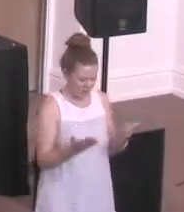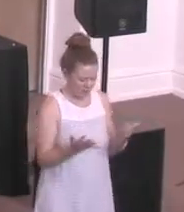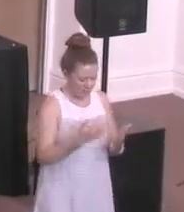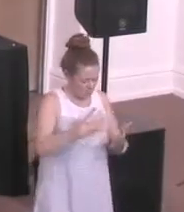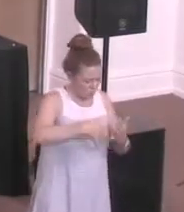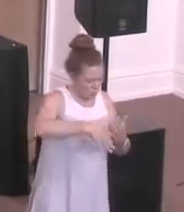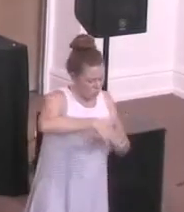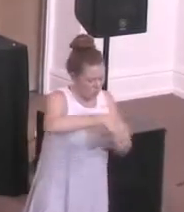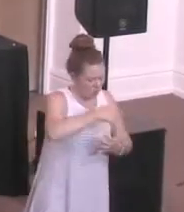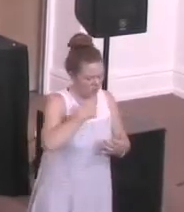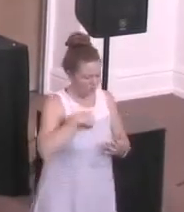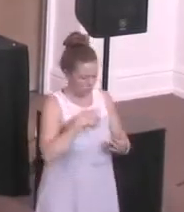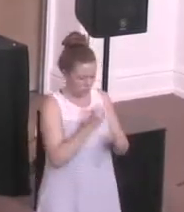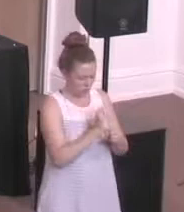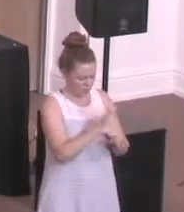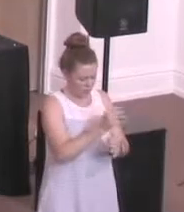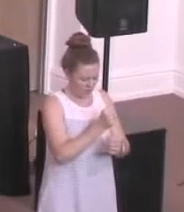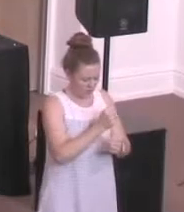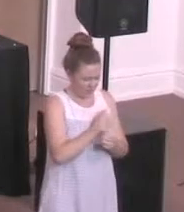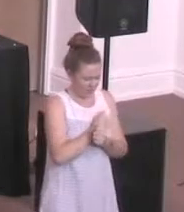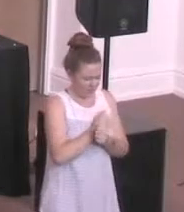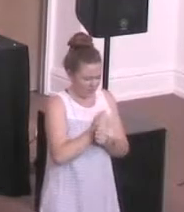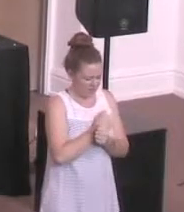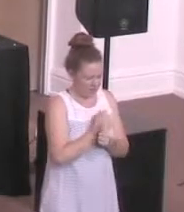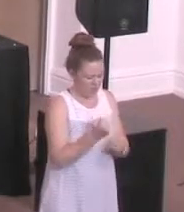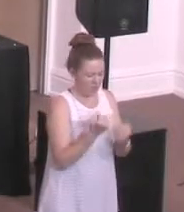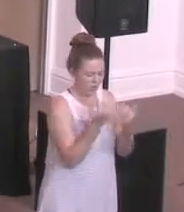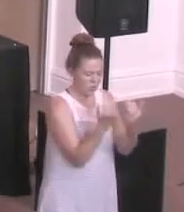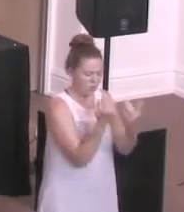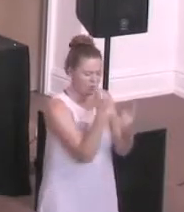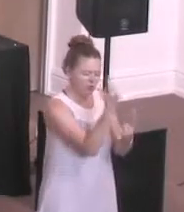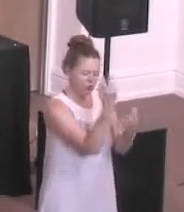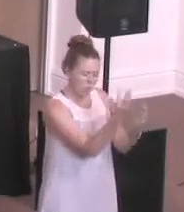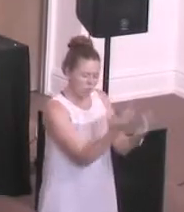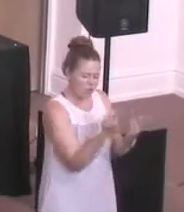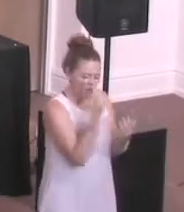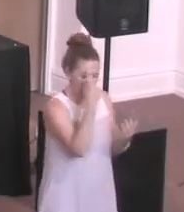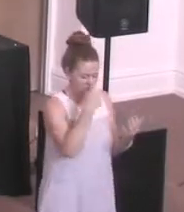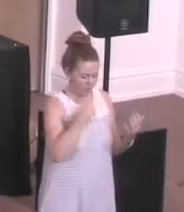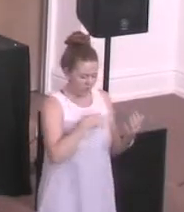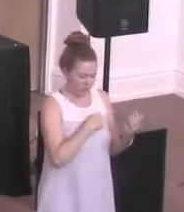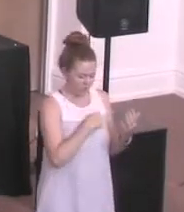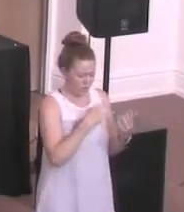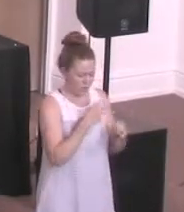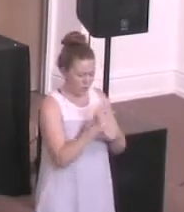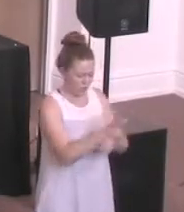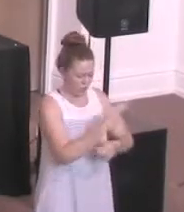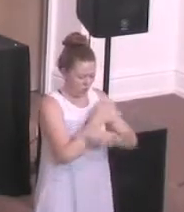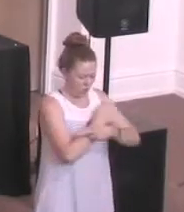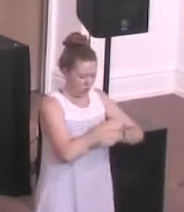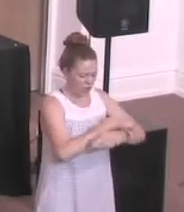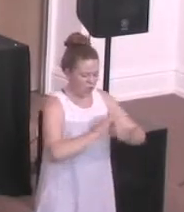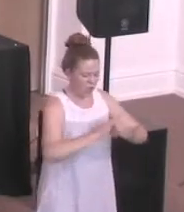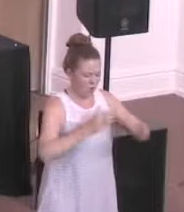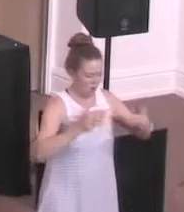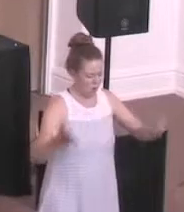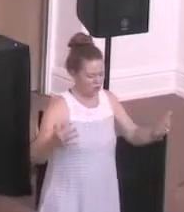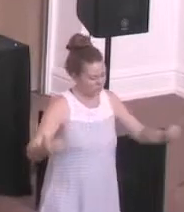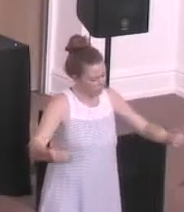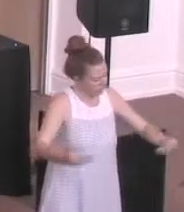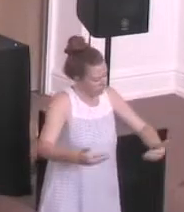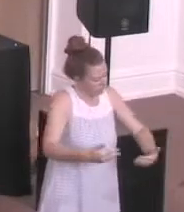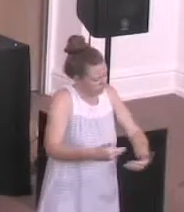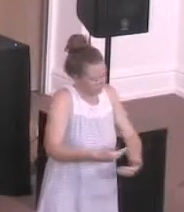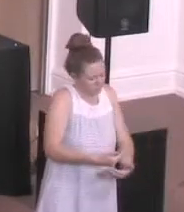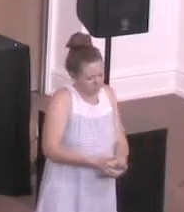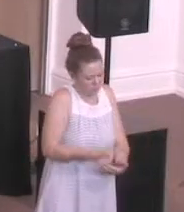and your goodness and your mercy, Father God. You are waiting for us with arms outstretched, waiting to wrap your arms around us. Lord,